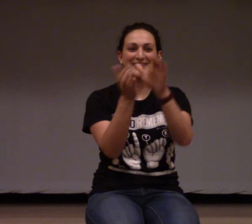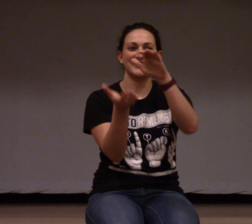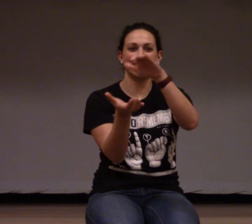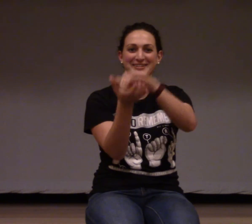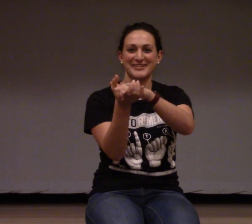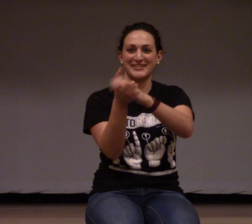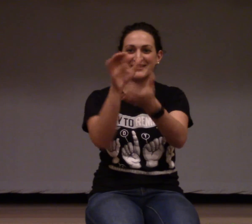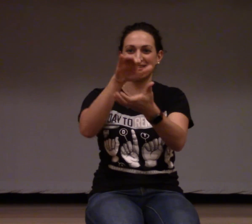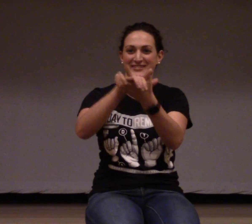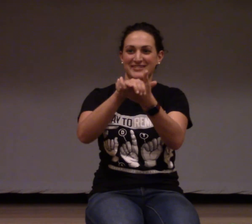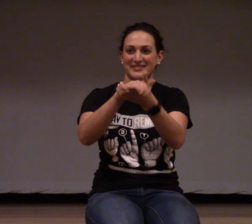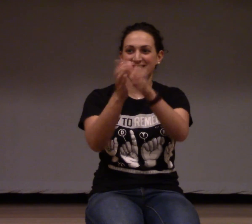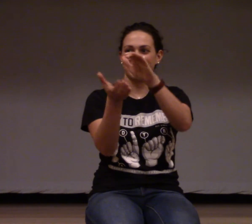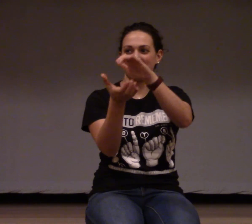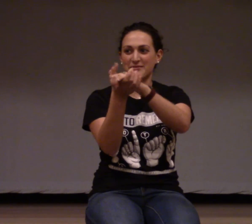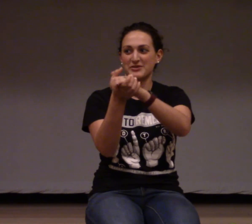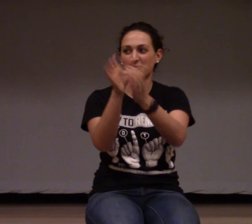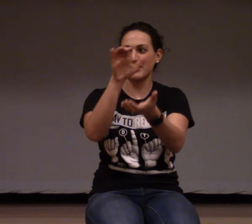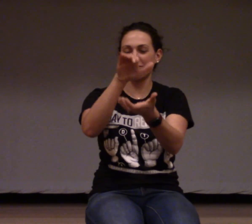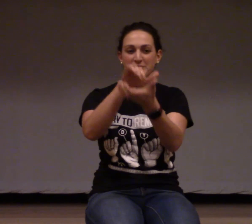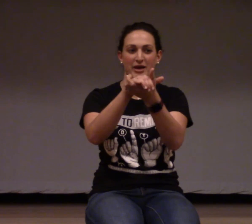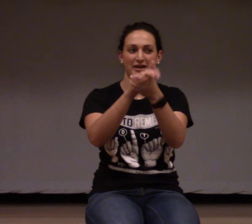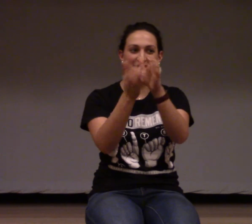Good. Yep, so you're making those patties.